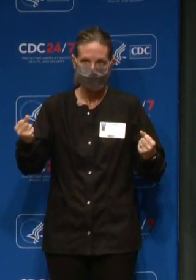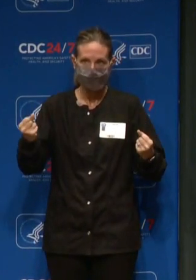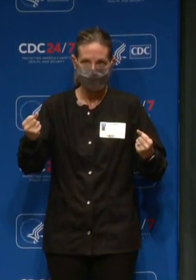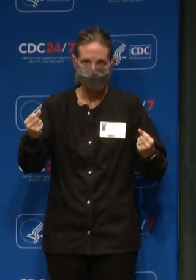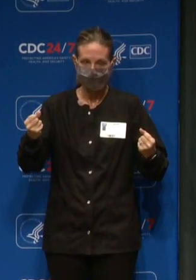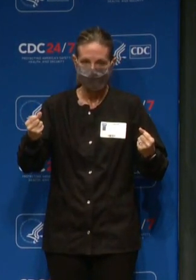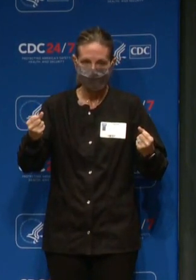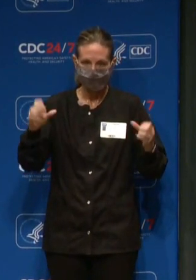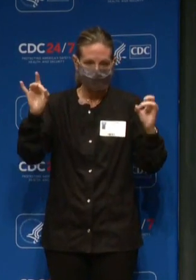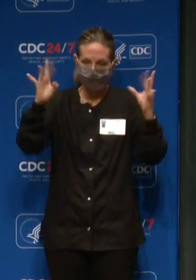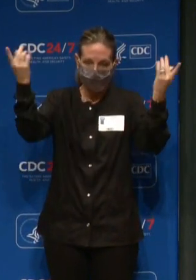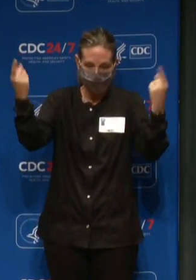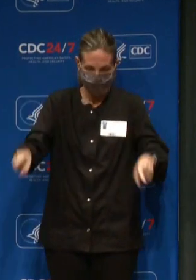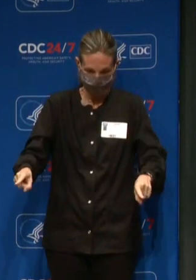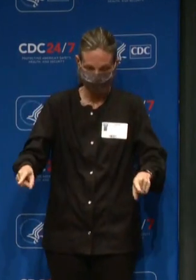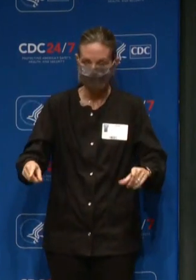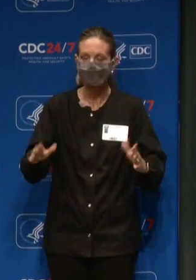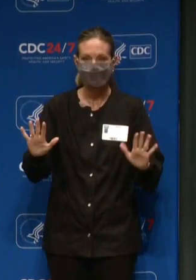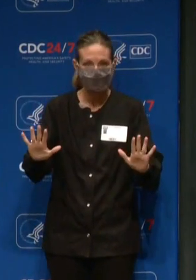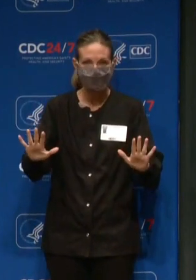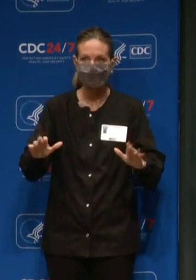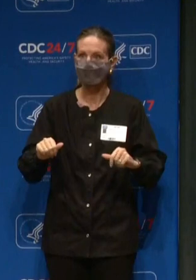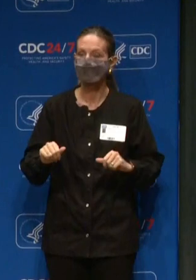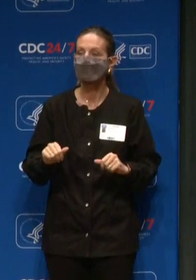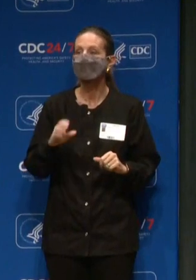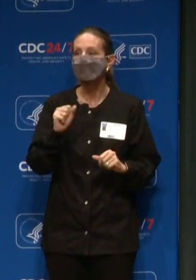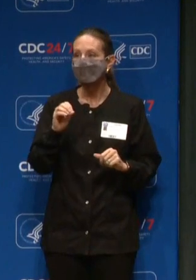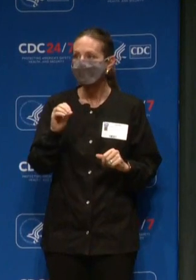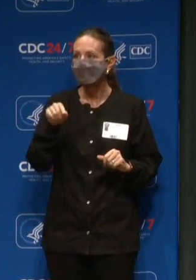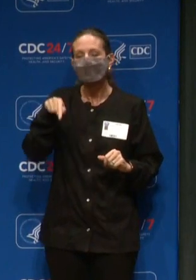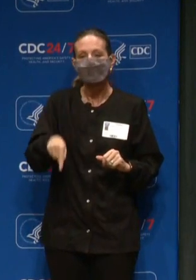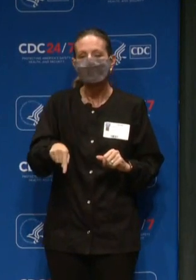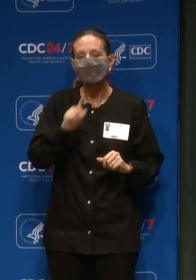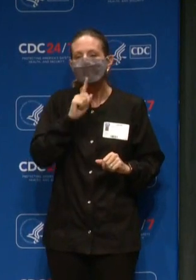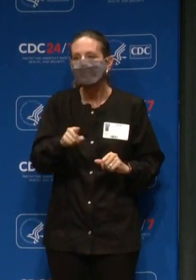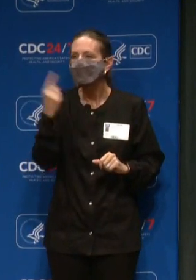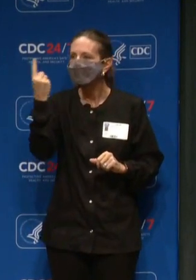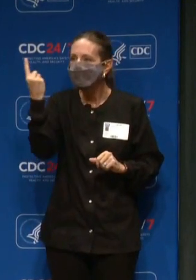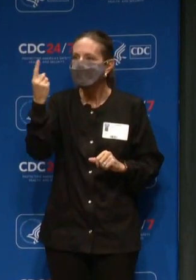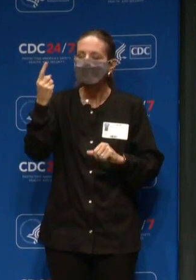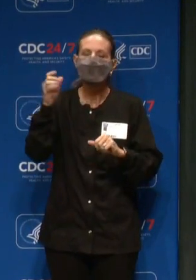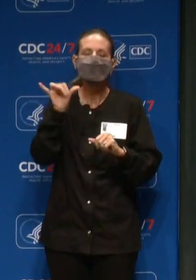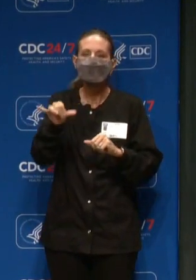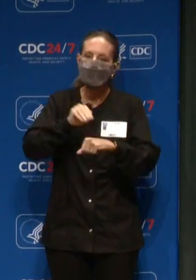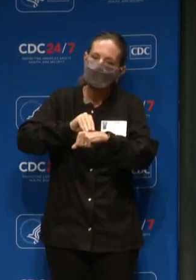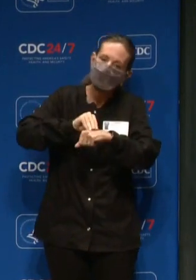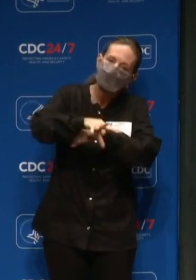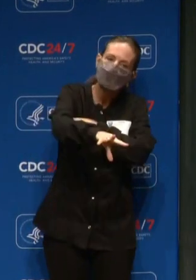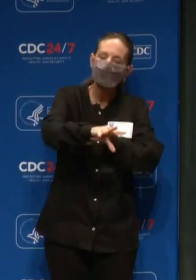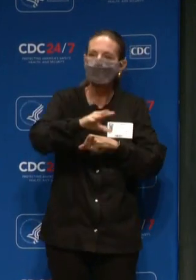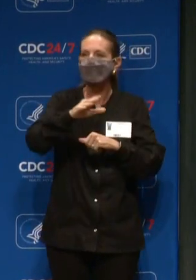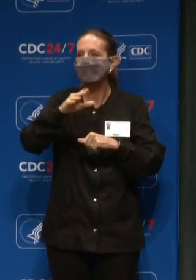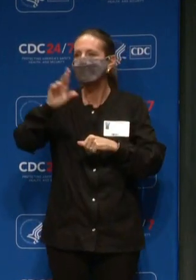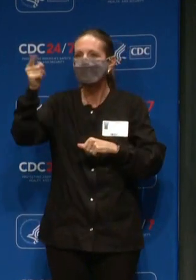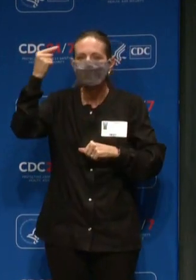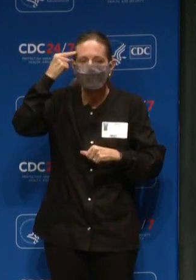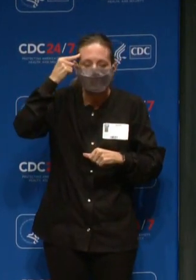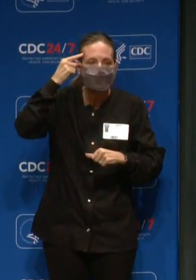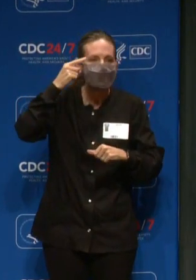than H1N1. This is not SARS. This is not MERS. This is something that impacts the entire government and the entire